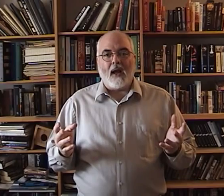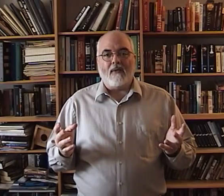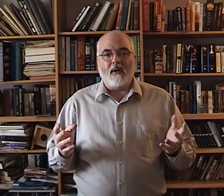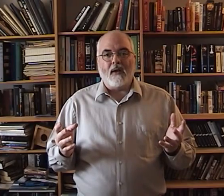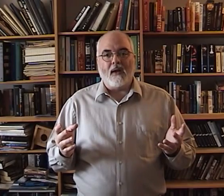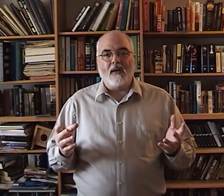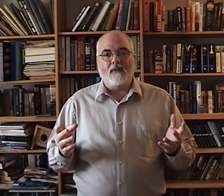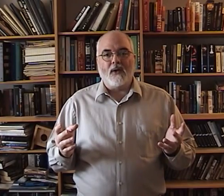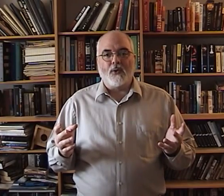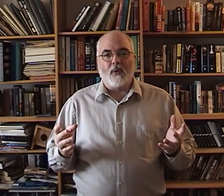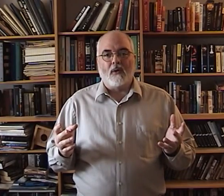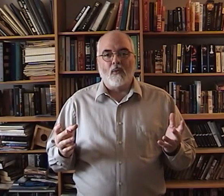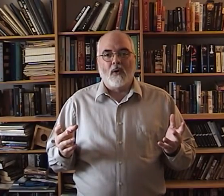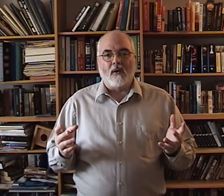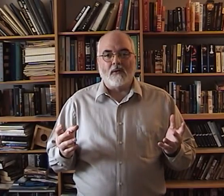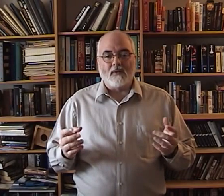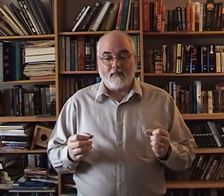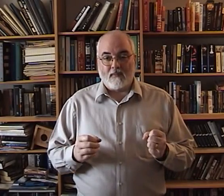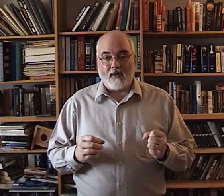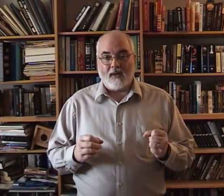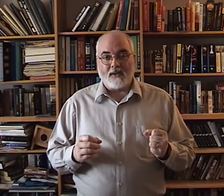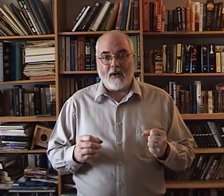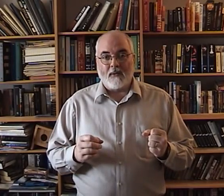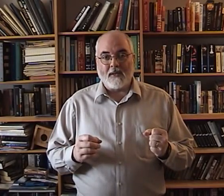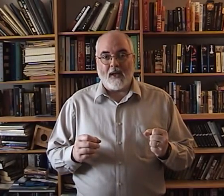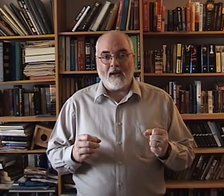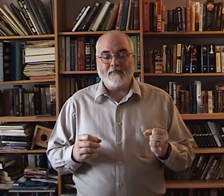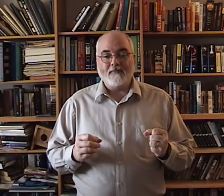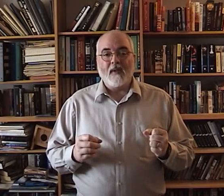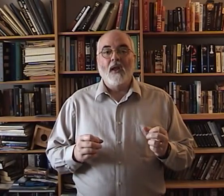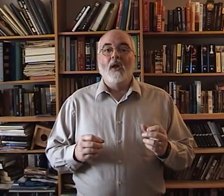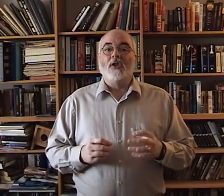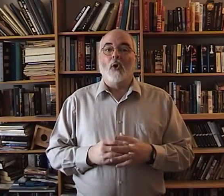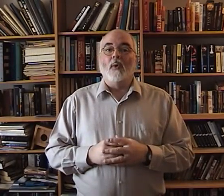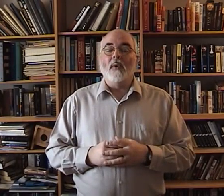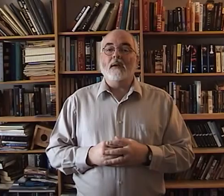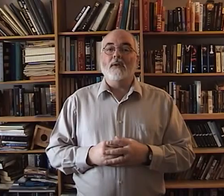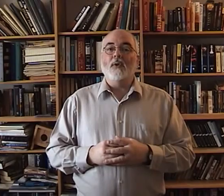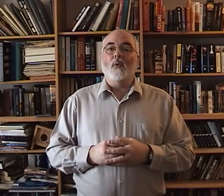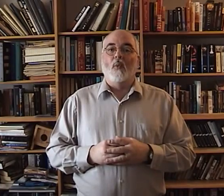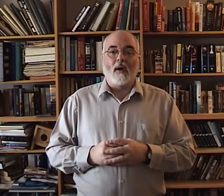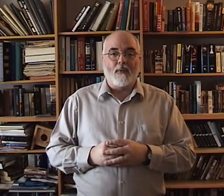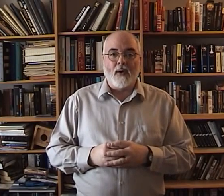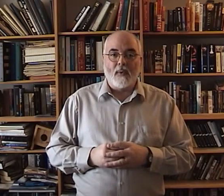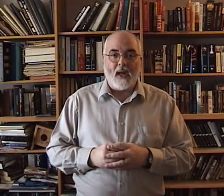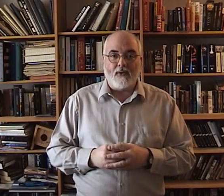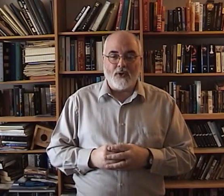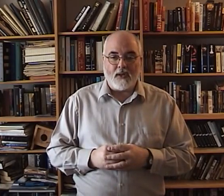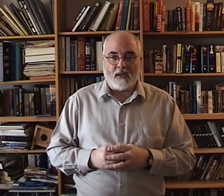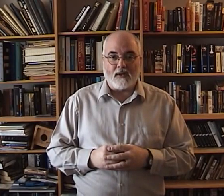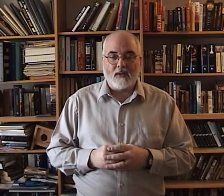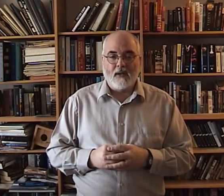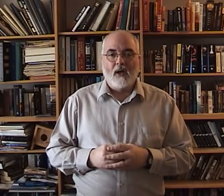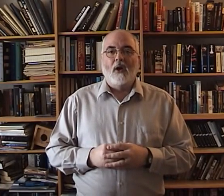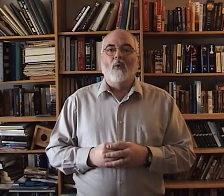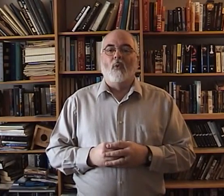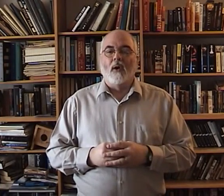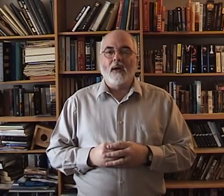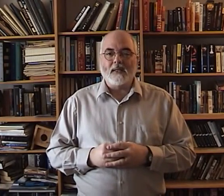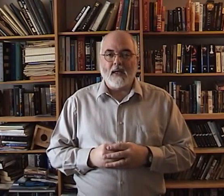having individual words. Understand what I'm saying? So when we do What a Friend We Have in Jesus, we're going to sign